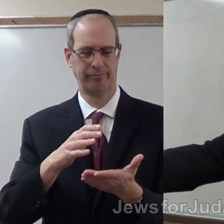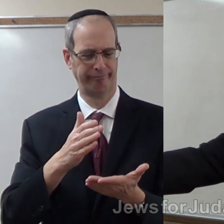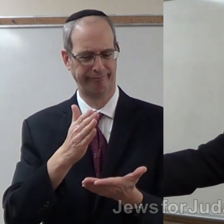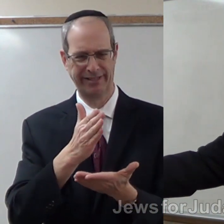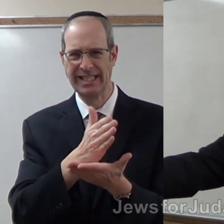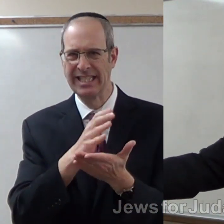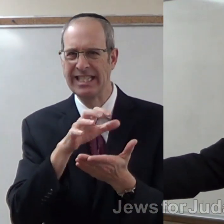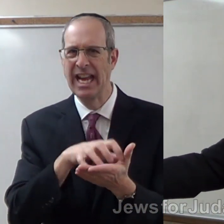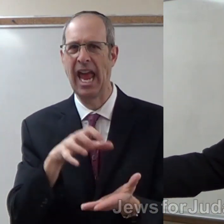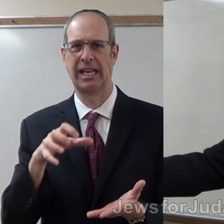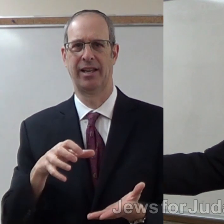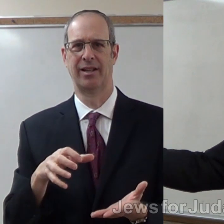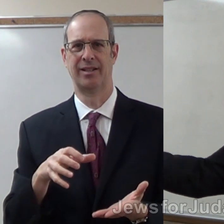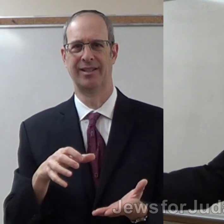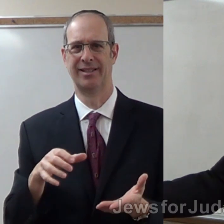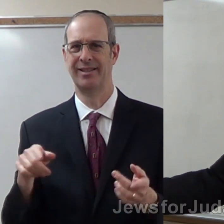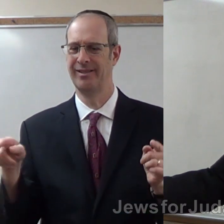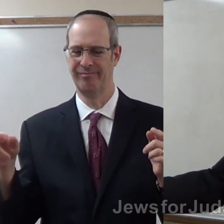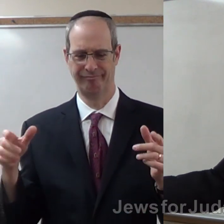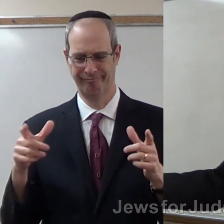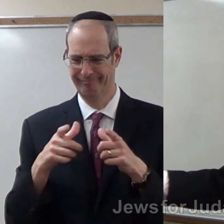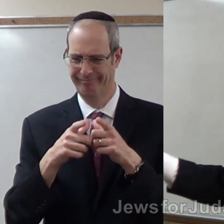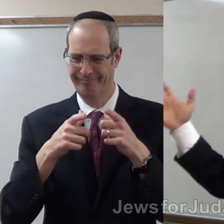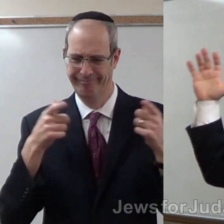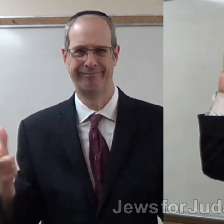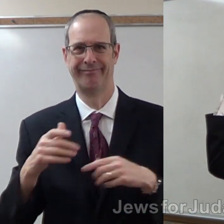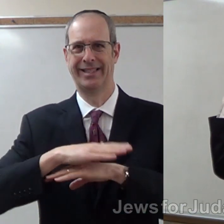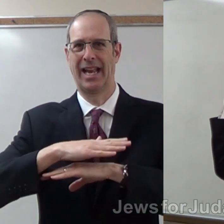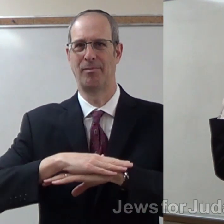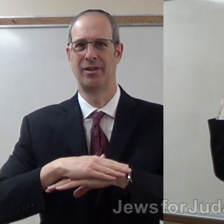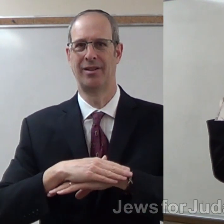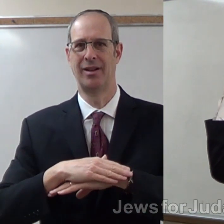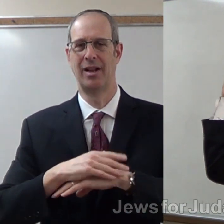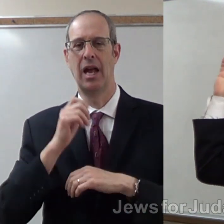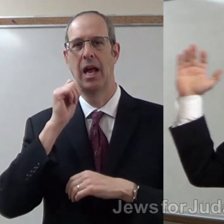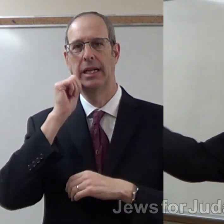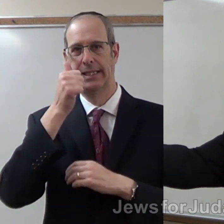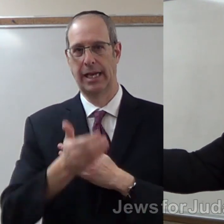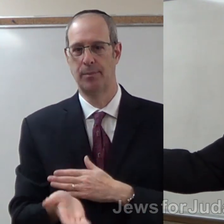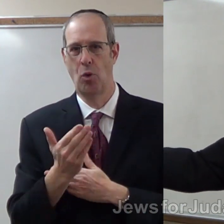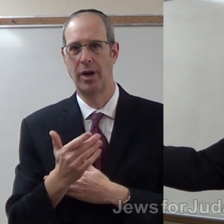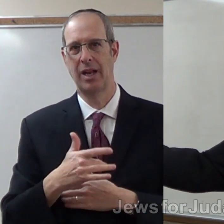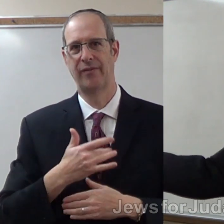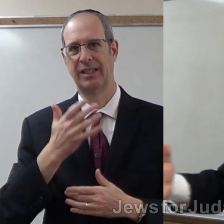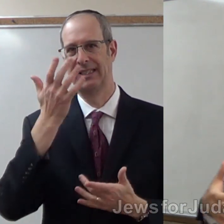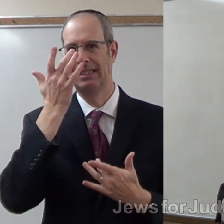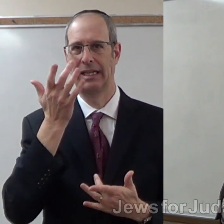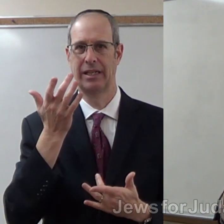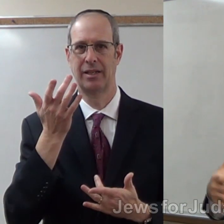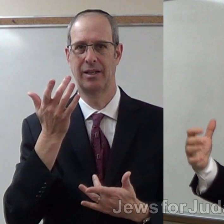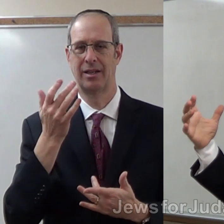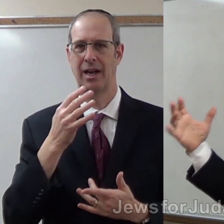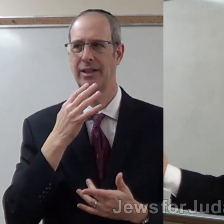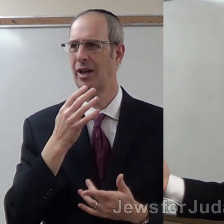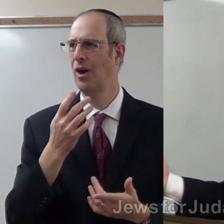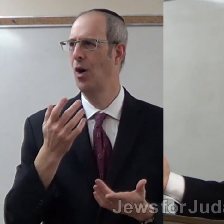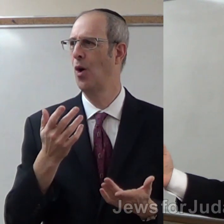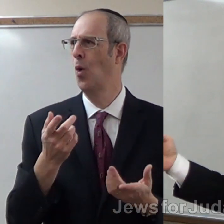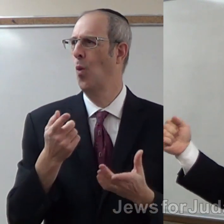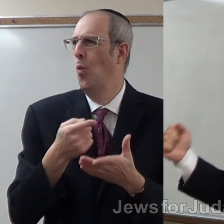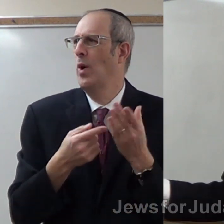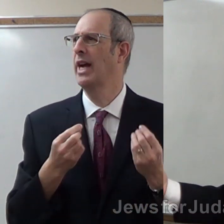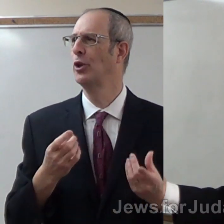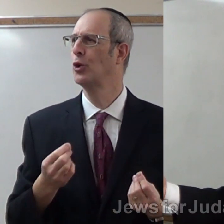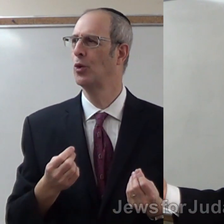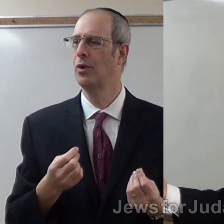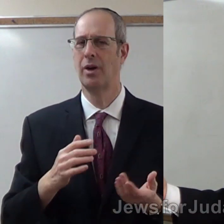the whole cake the size of this table. I ate it, and the next morning I feel sick. I say, what did I do? I